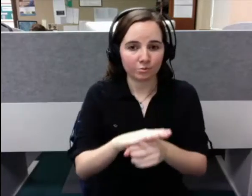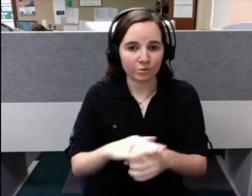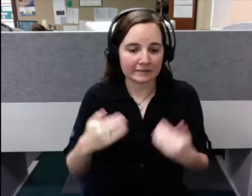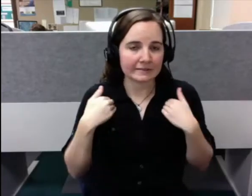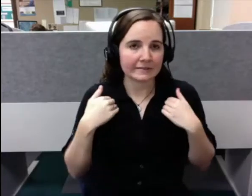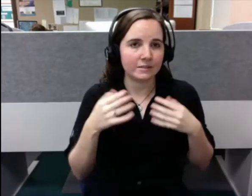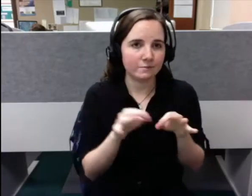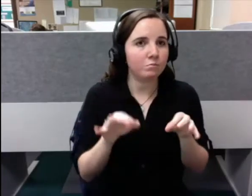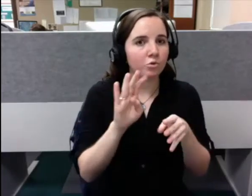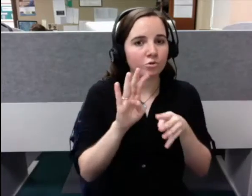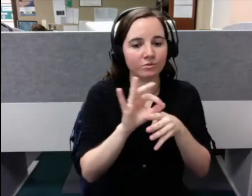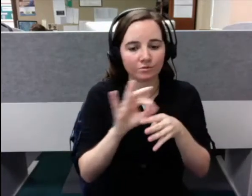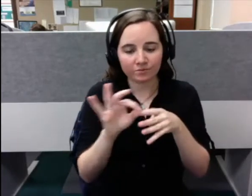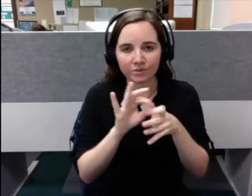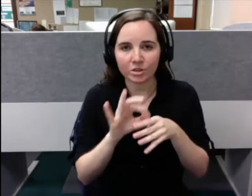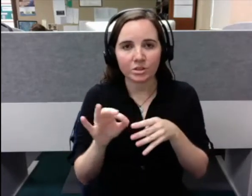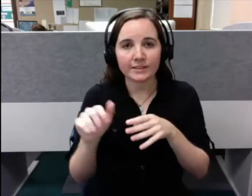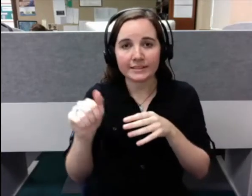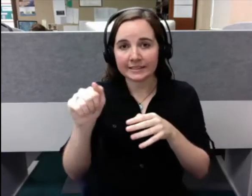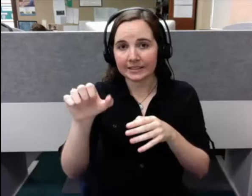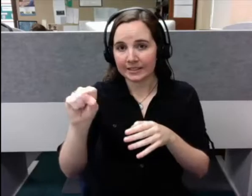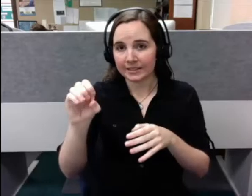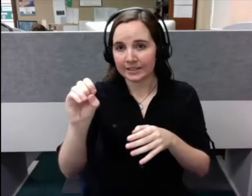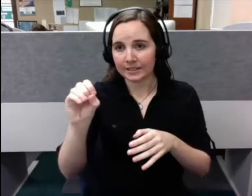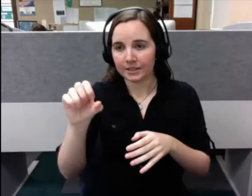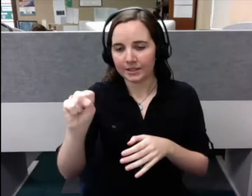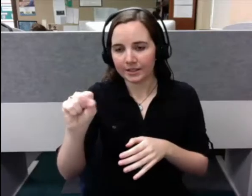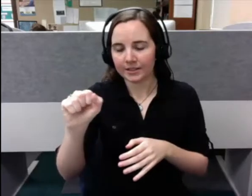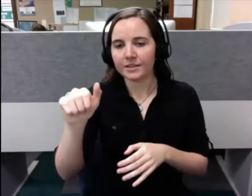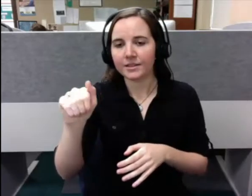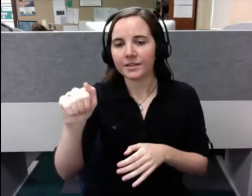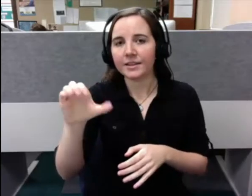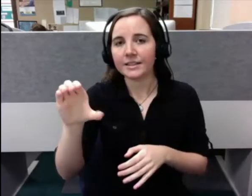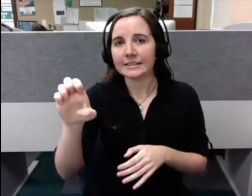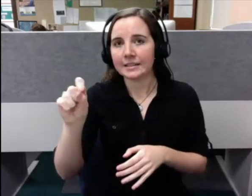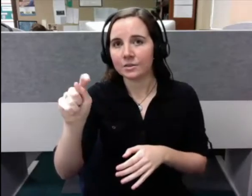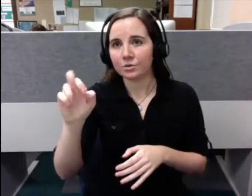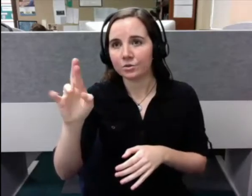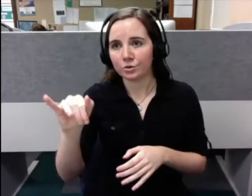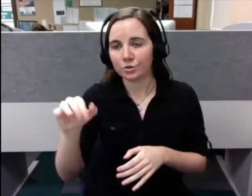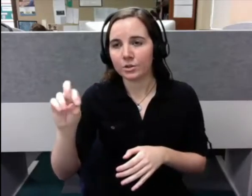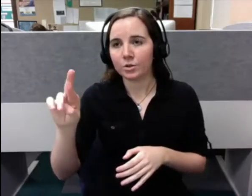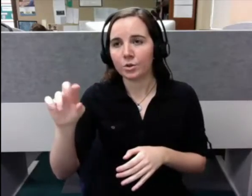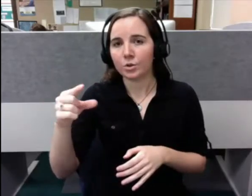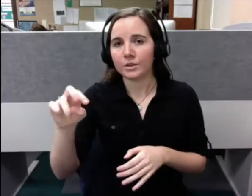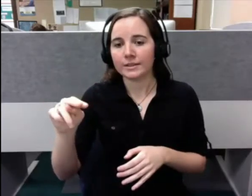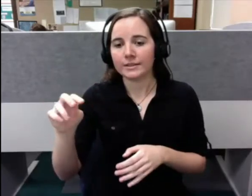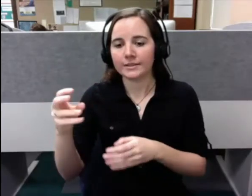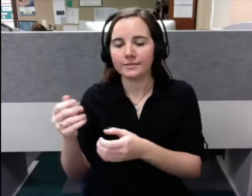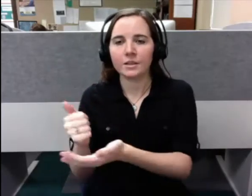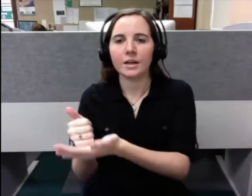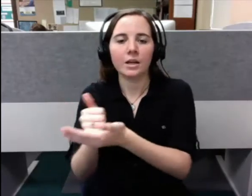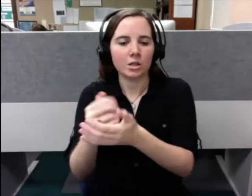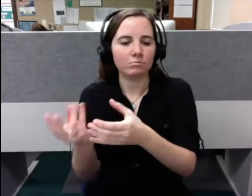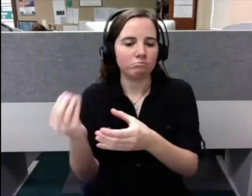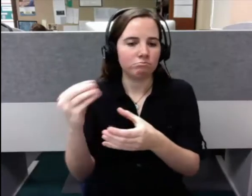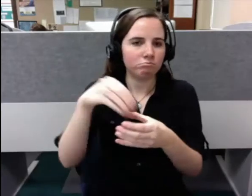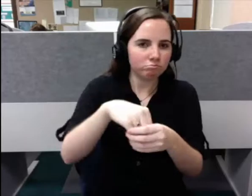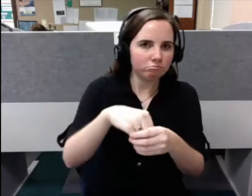there are unique specialized functions. The accessory organs of the digestive system will contribute to the process. Usually they're not